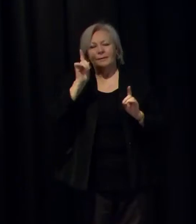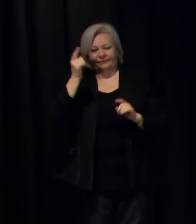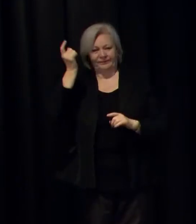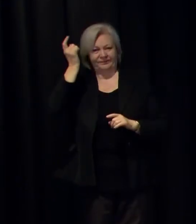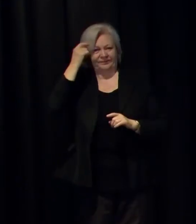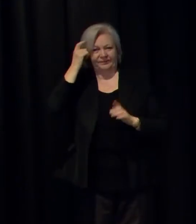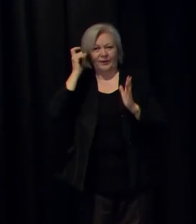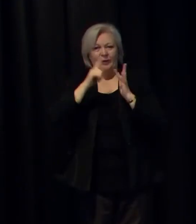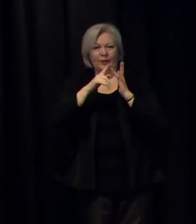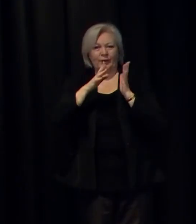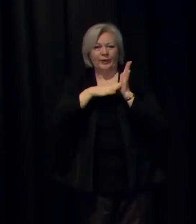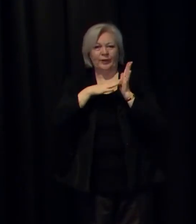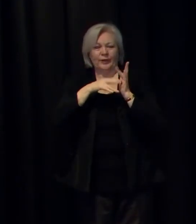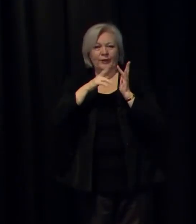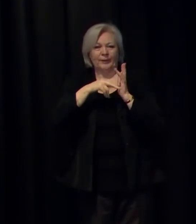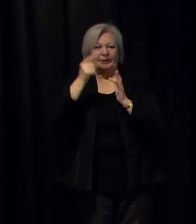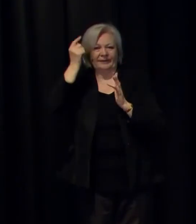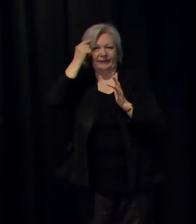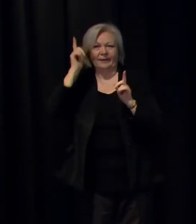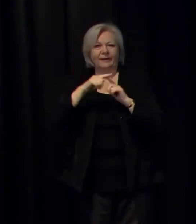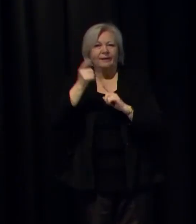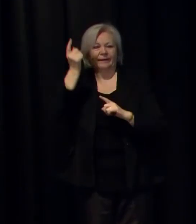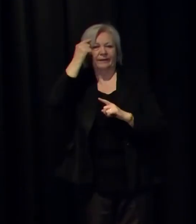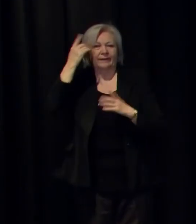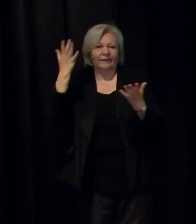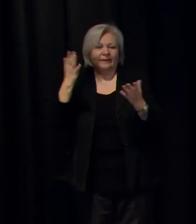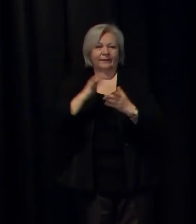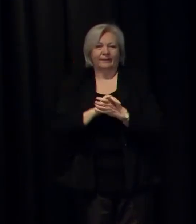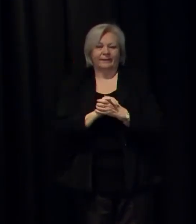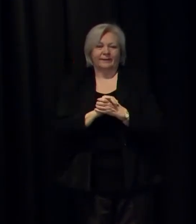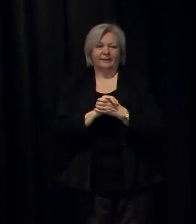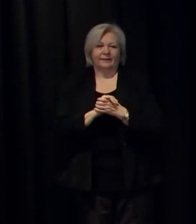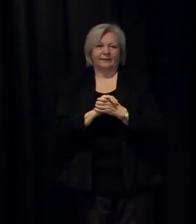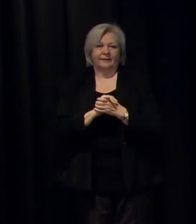sense. So, no, we're not kind of,